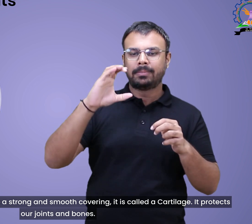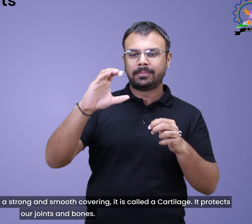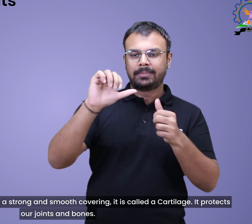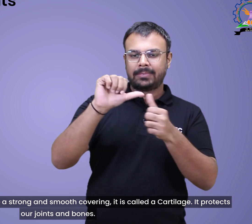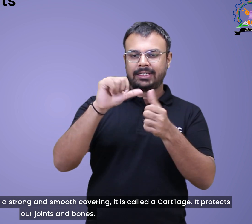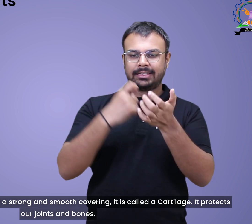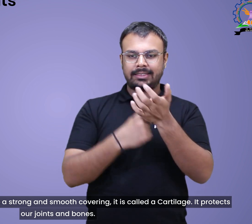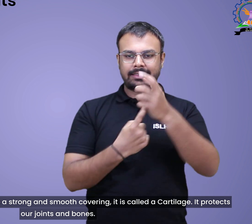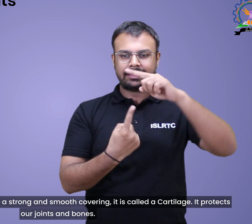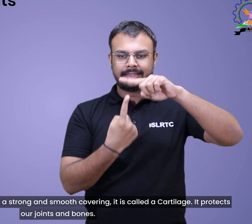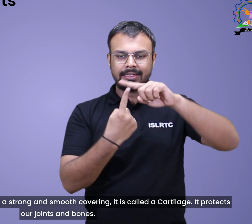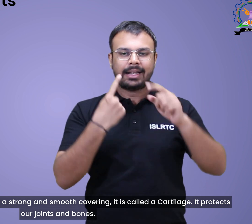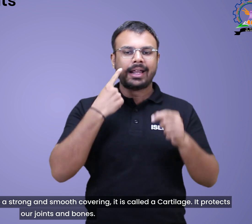joints and bones.